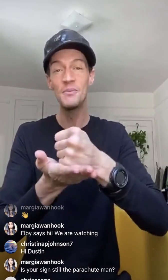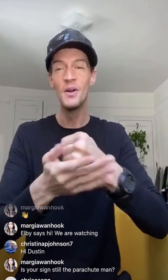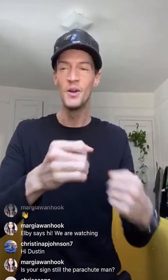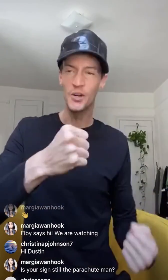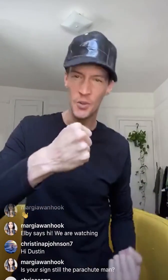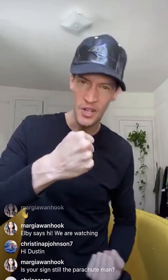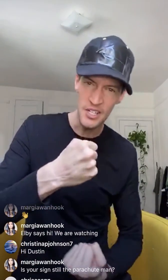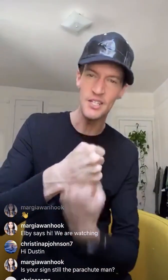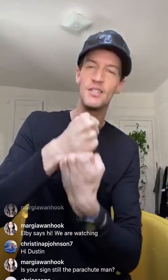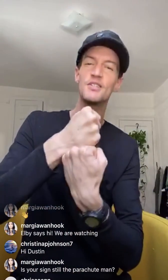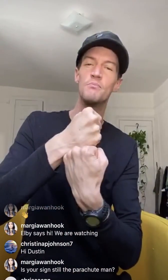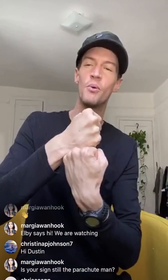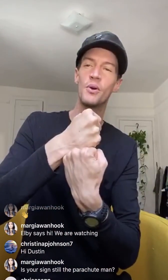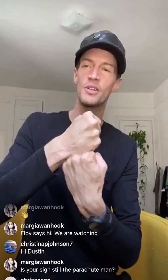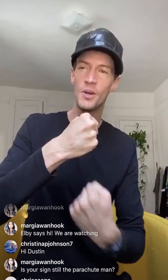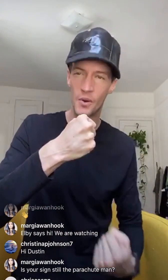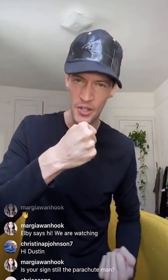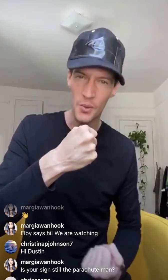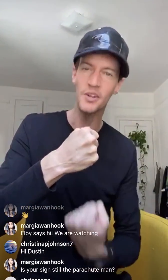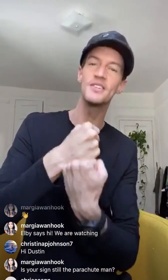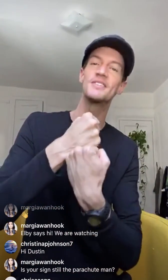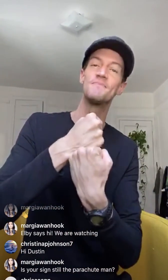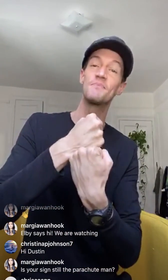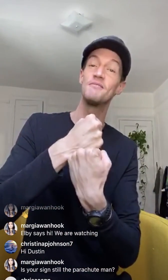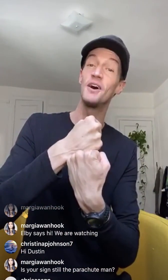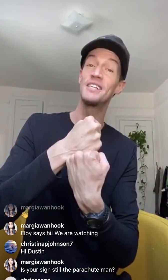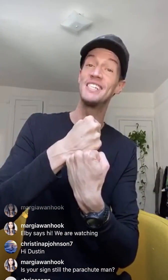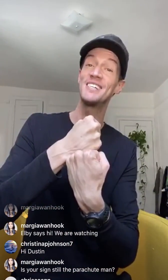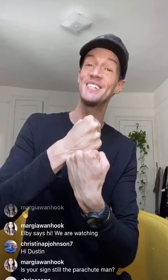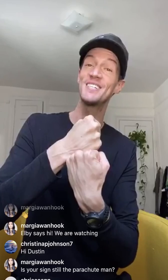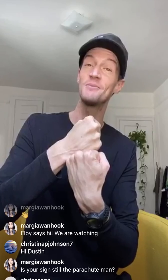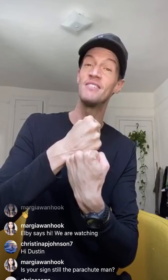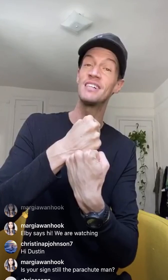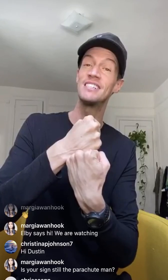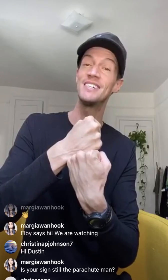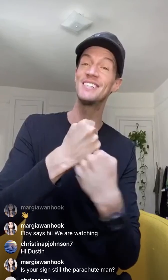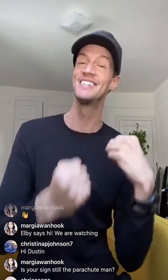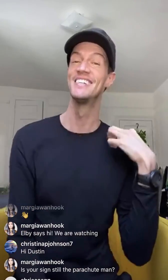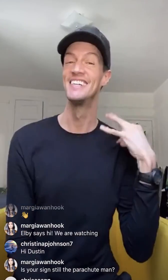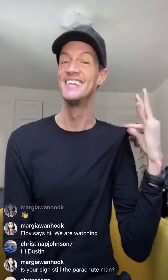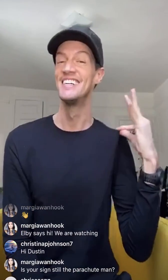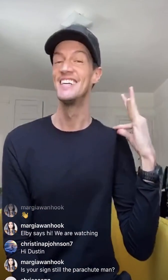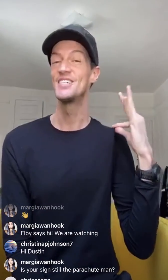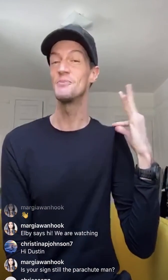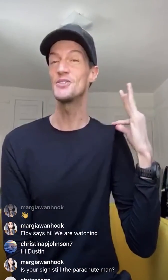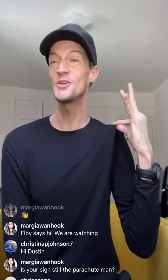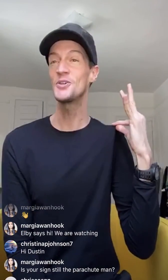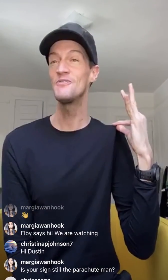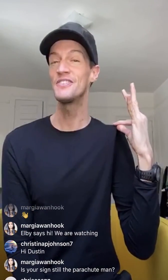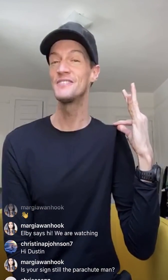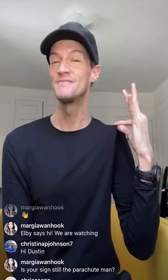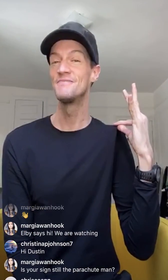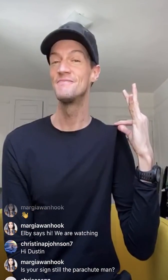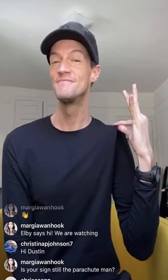endorse, or uphold. Like, yes, we'll support you. We'll endorse you, which is a little different than the help,